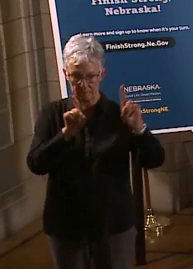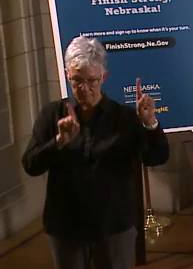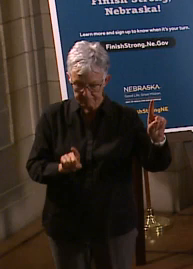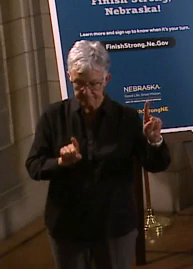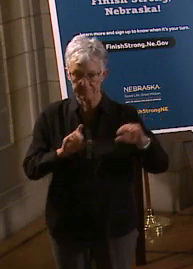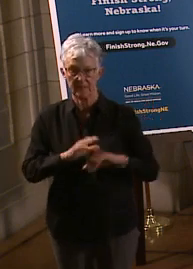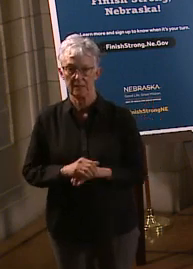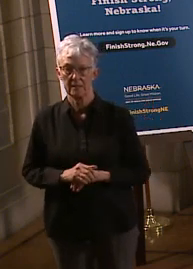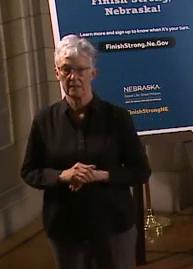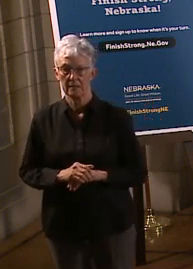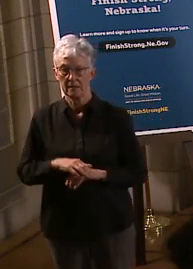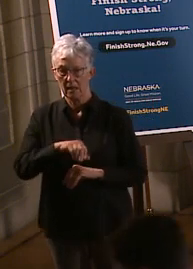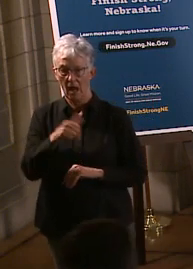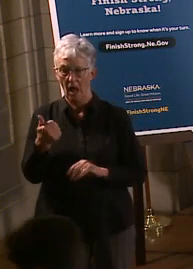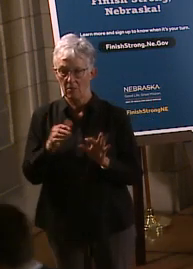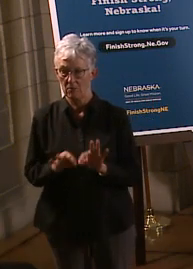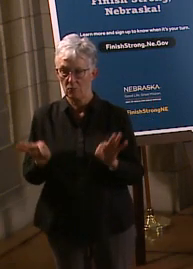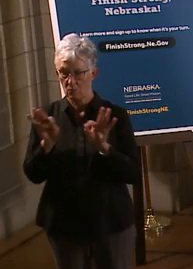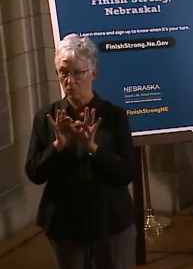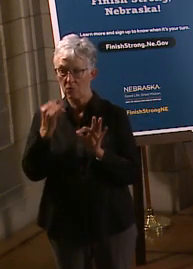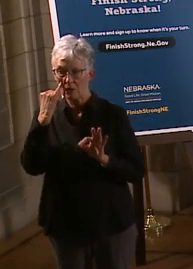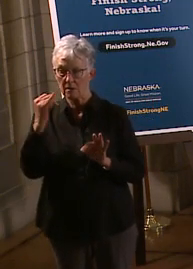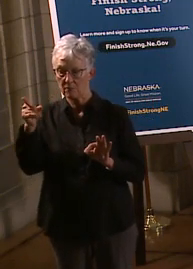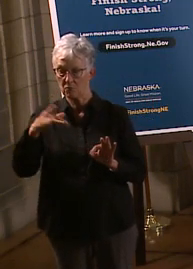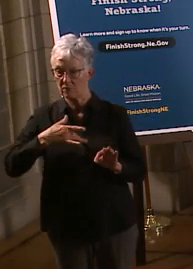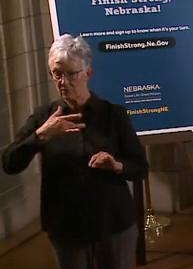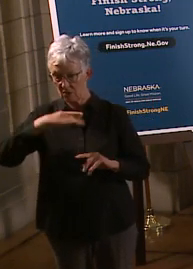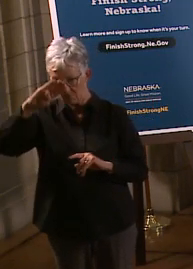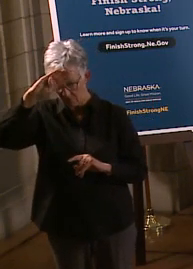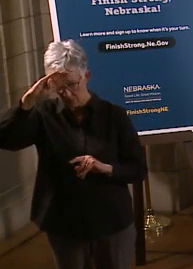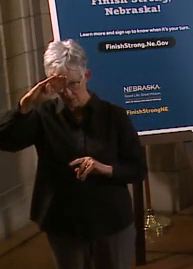got that, any of those symptoms like fever,